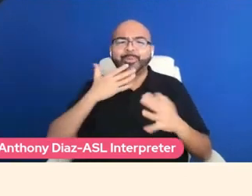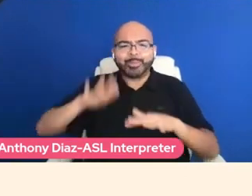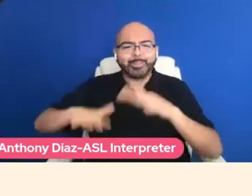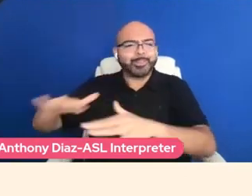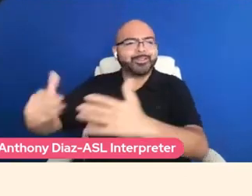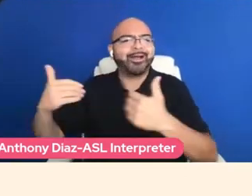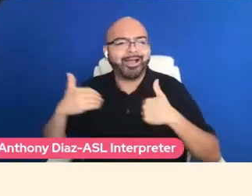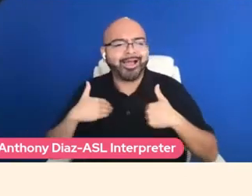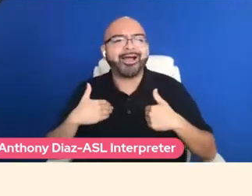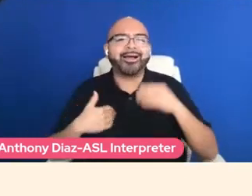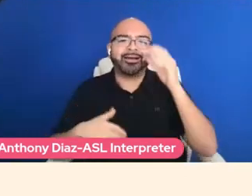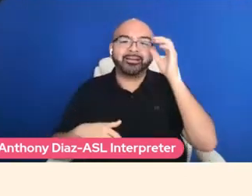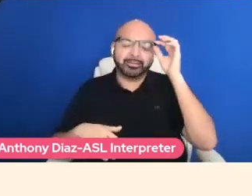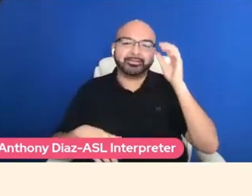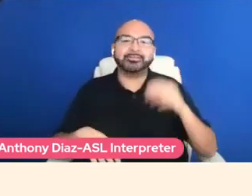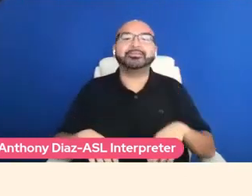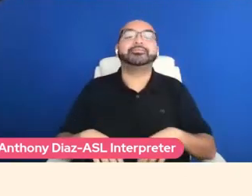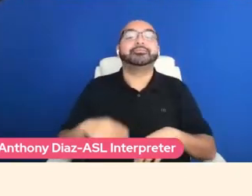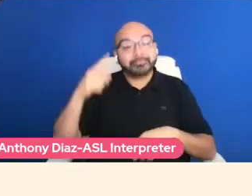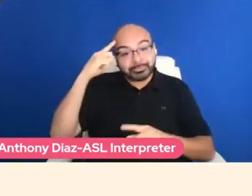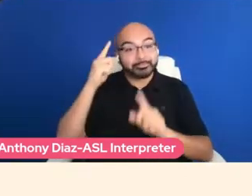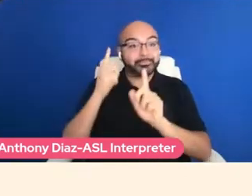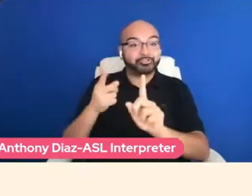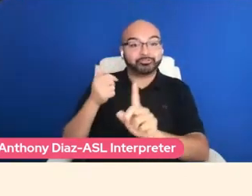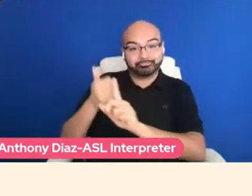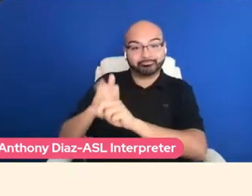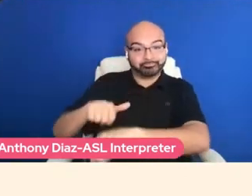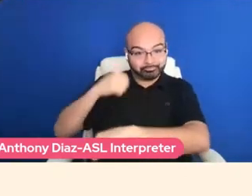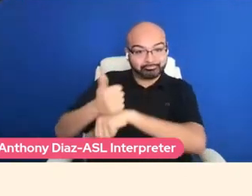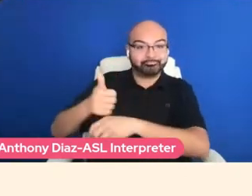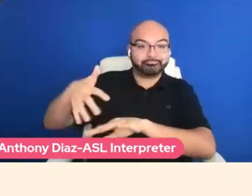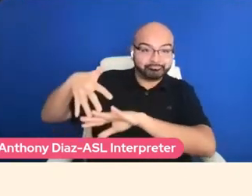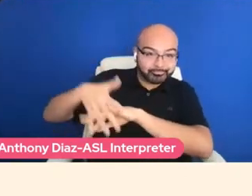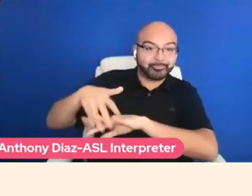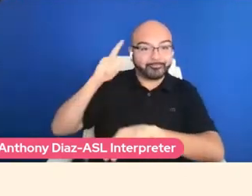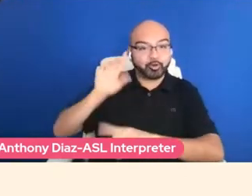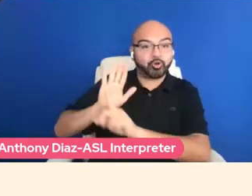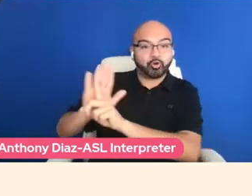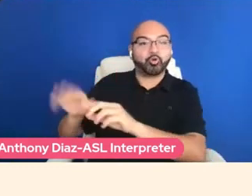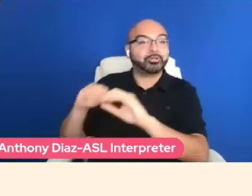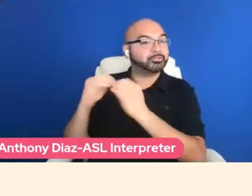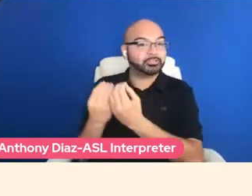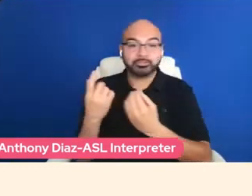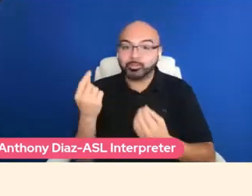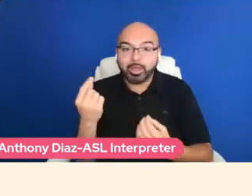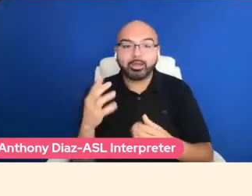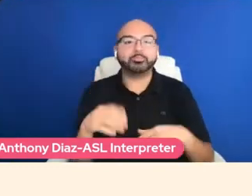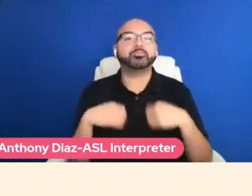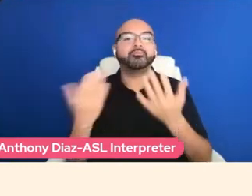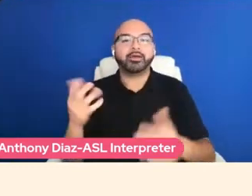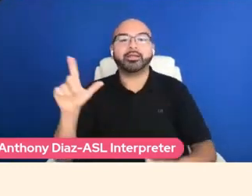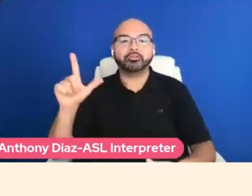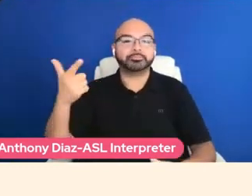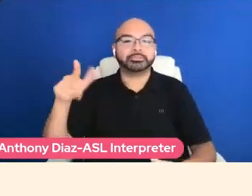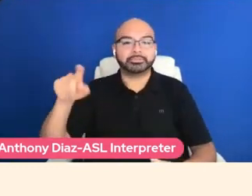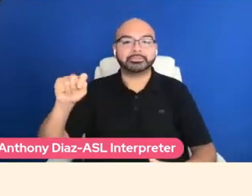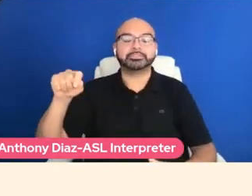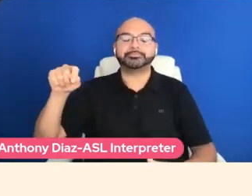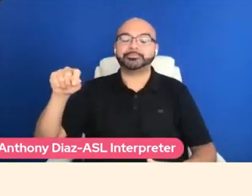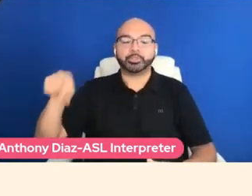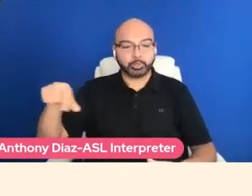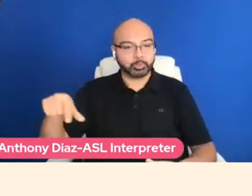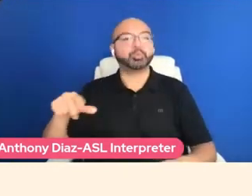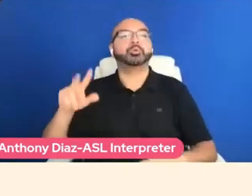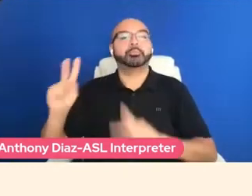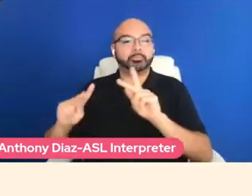mission that she saw for her organization was to provide LGBTQ Baltimoreans that